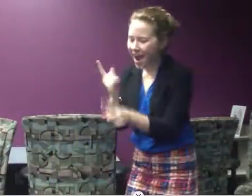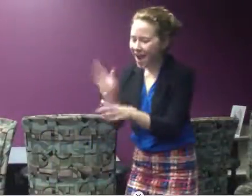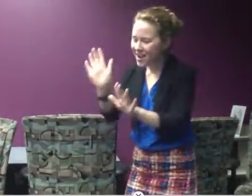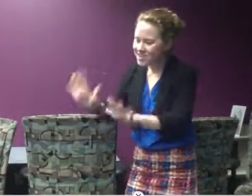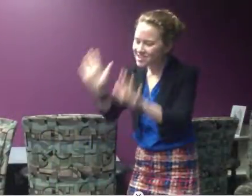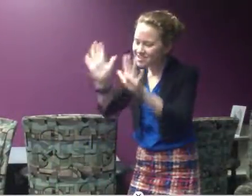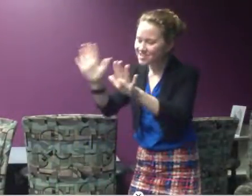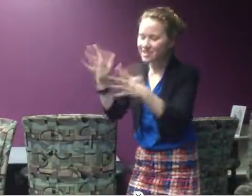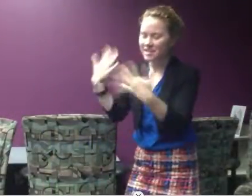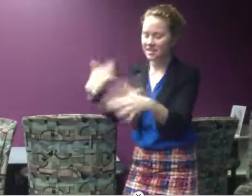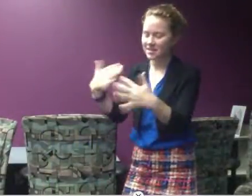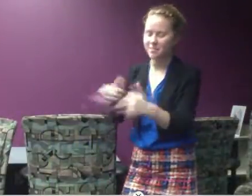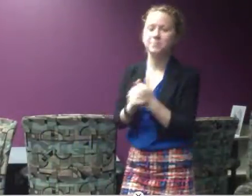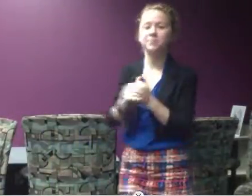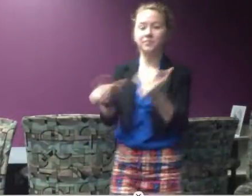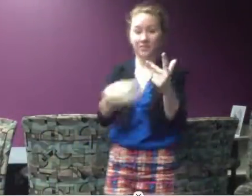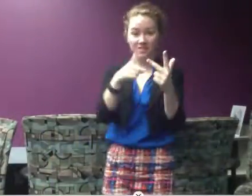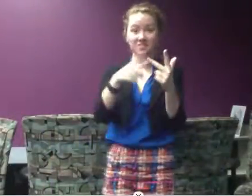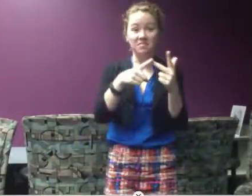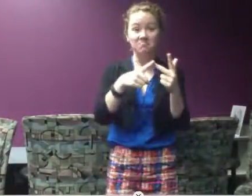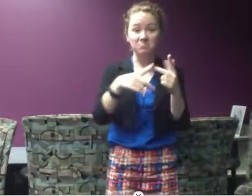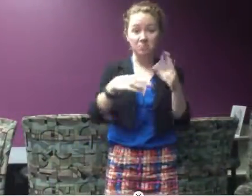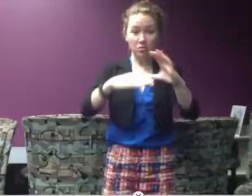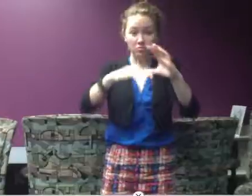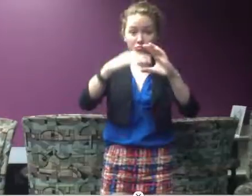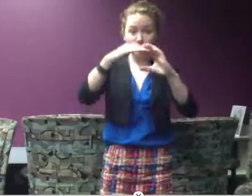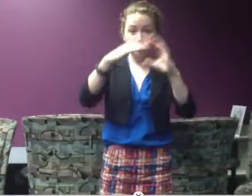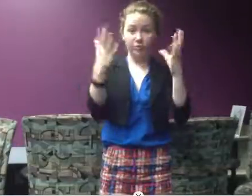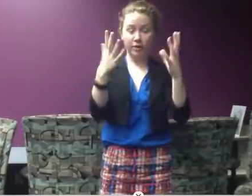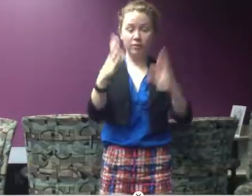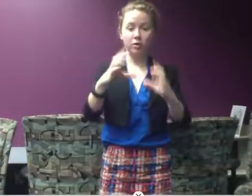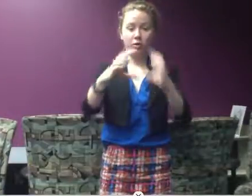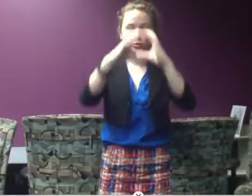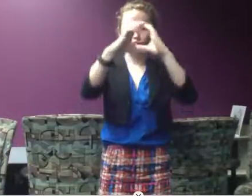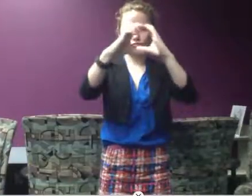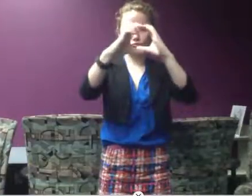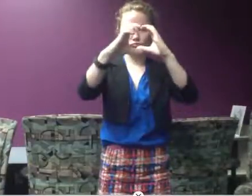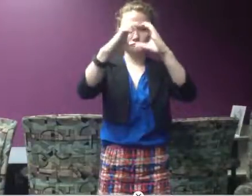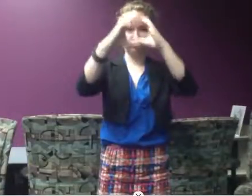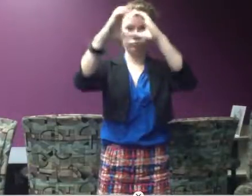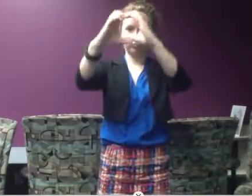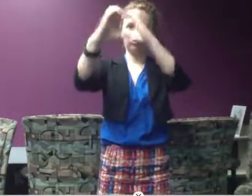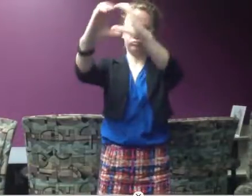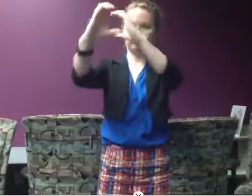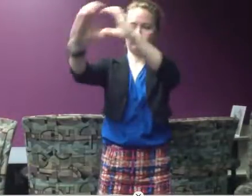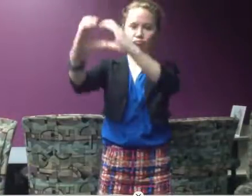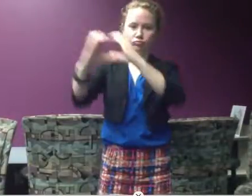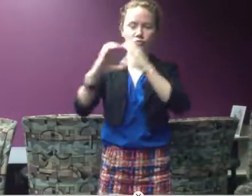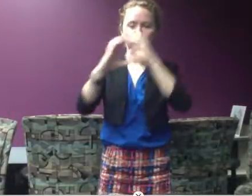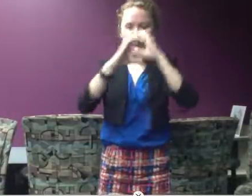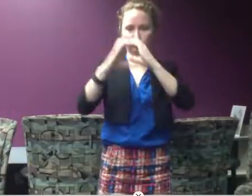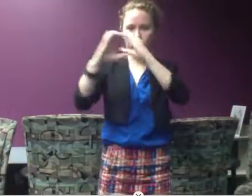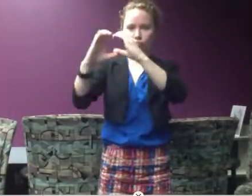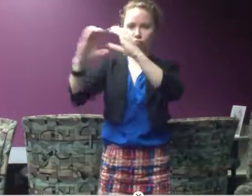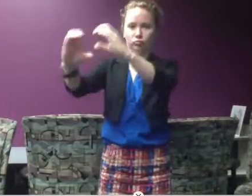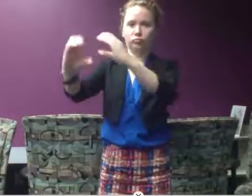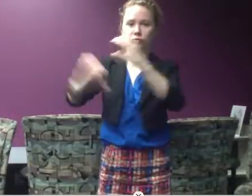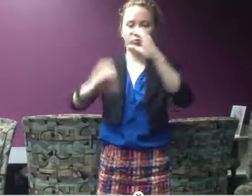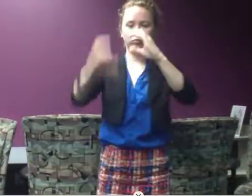We're going to use cubes. Cubes, right, exactly. So we're going to use cubes to fill up for volume. And we're going to just stack them all in